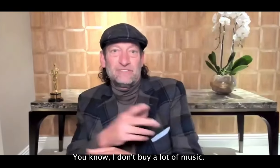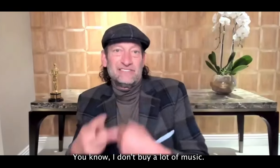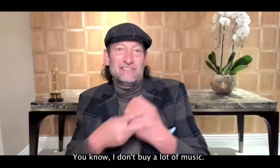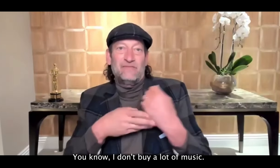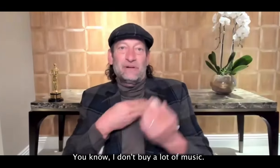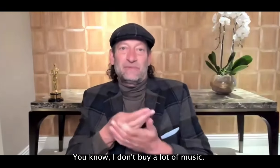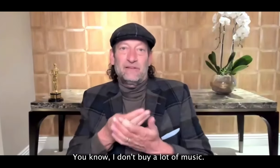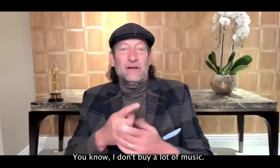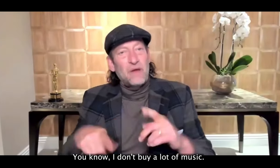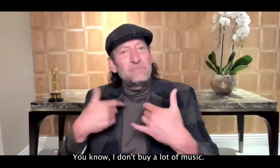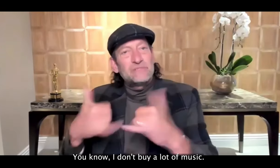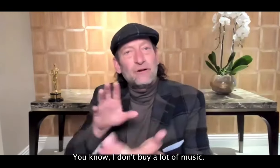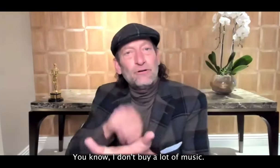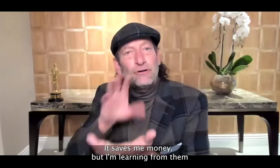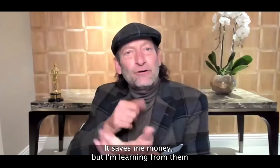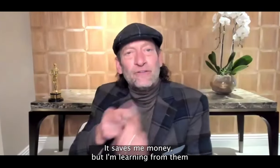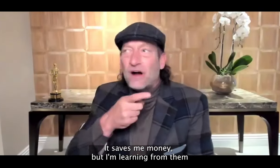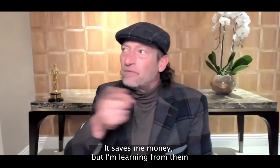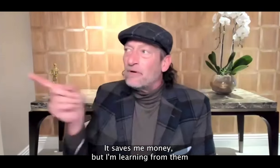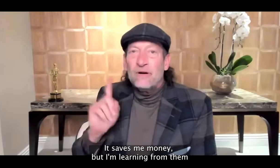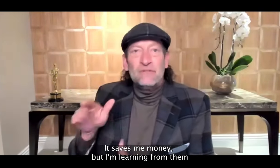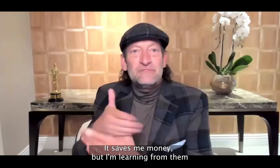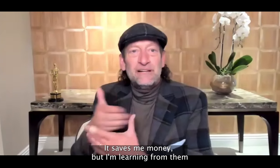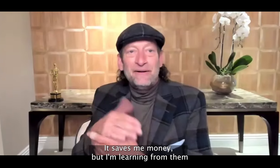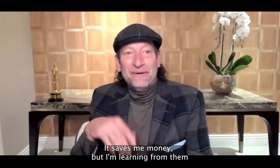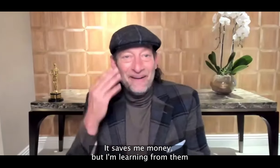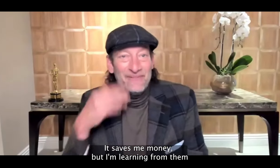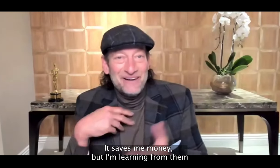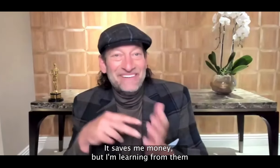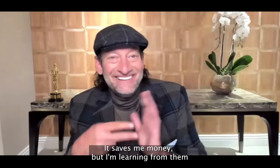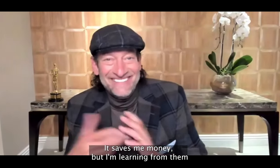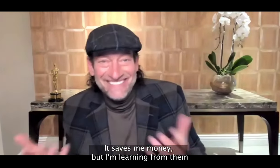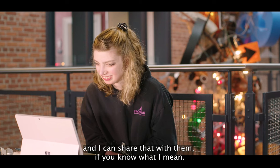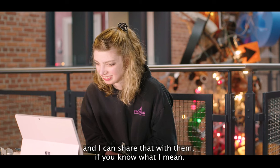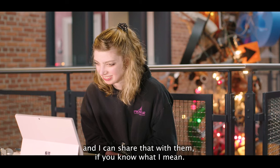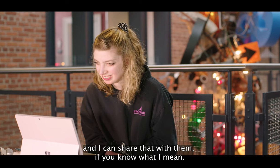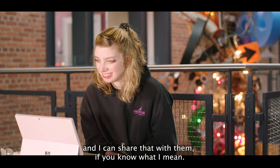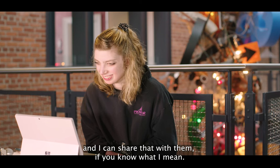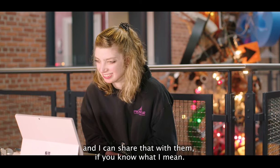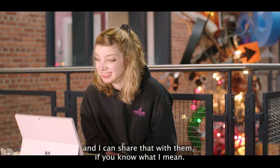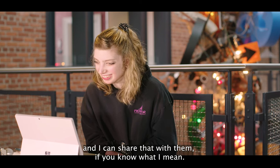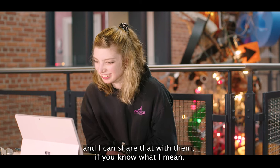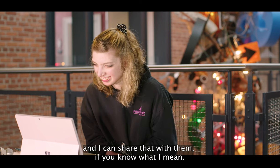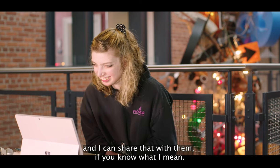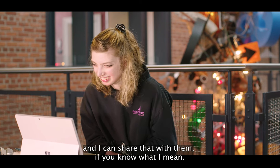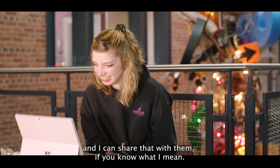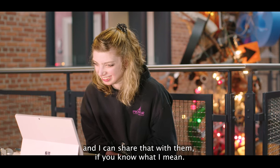know, I don't buy a lot of music. It saves me money. But I'm learning from them, and I can share that with them, if you